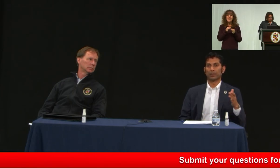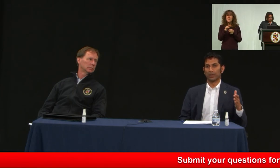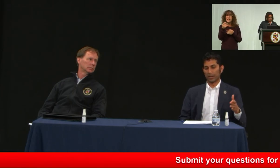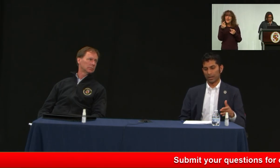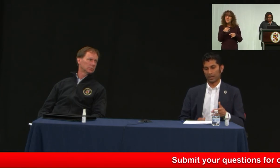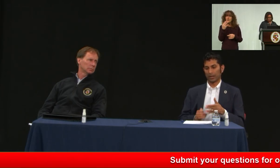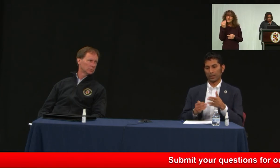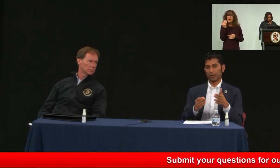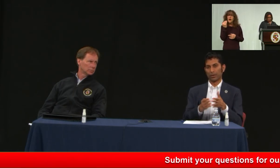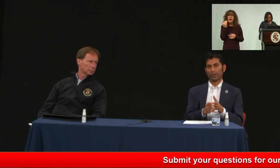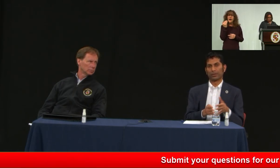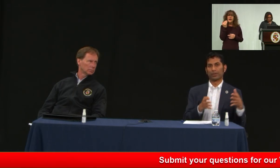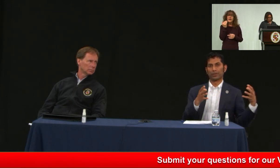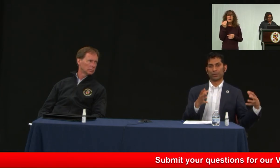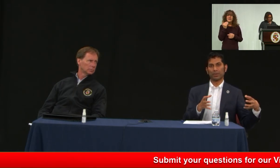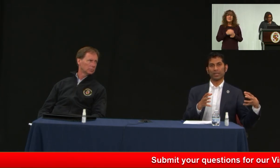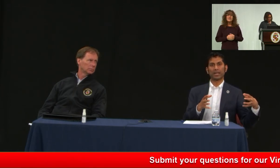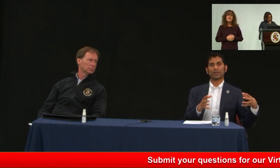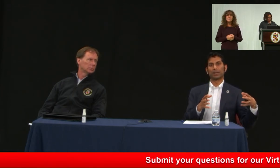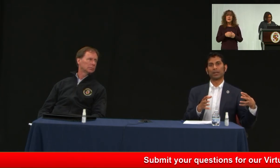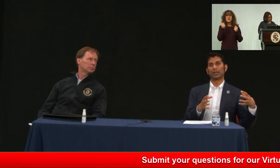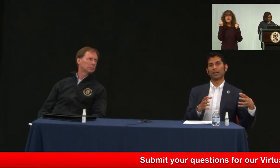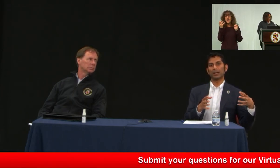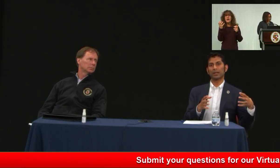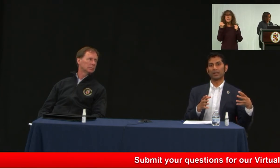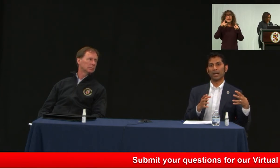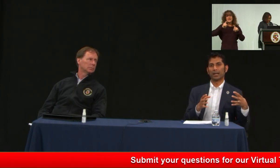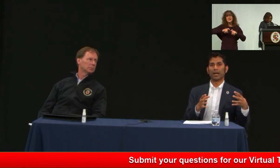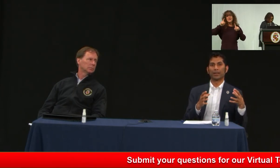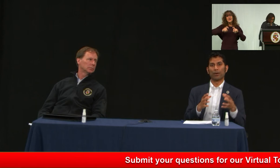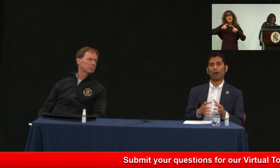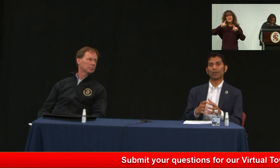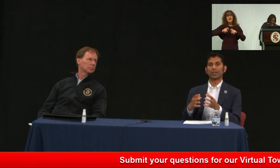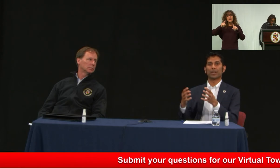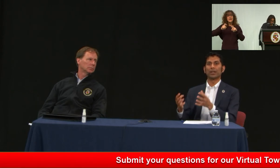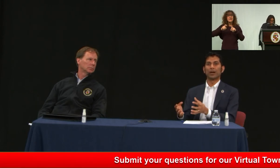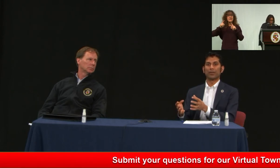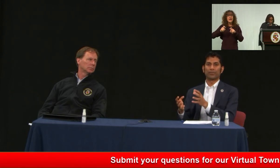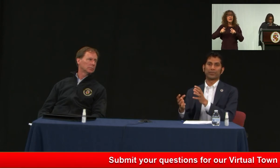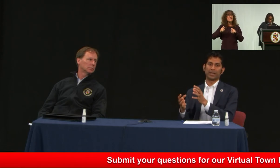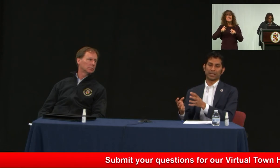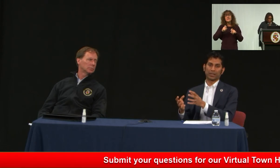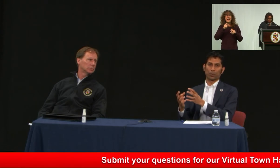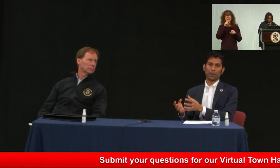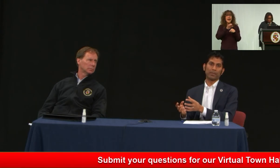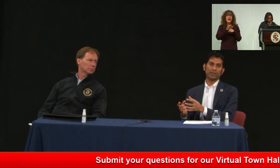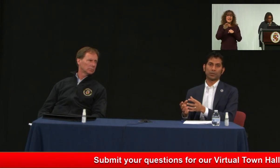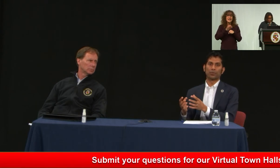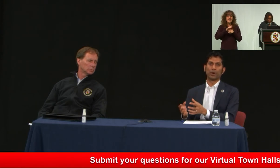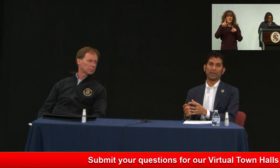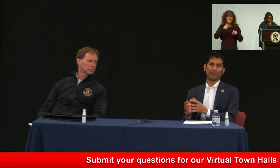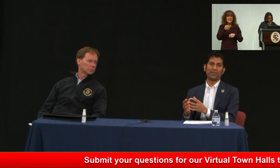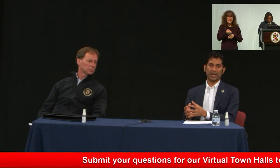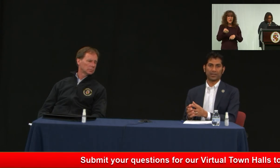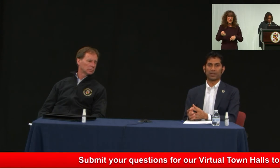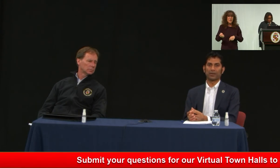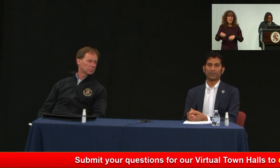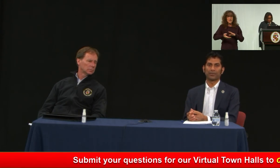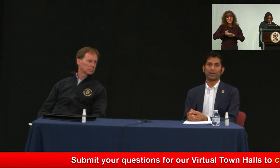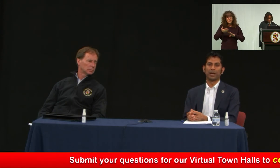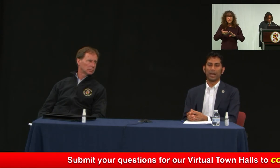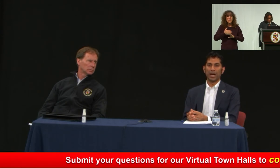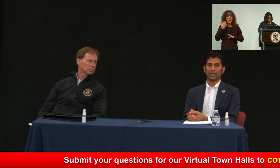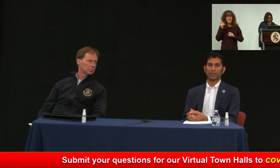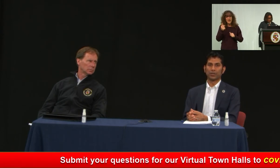because there are so many tests being done and there aren't enough test equipment to run it fast